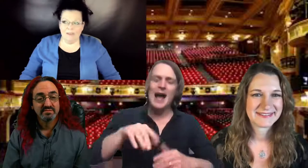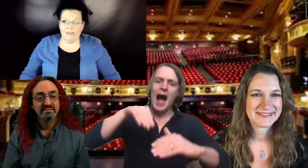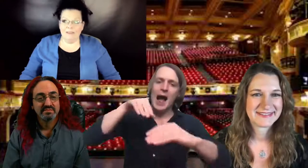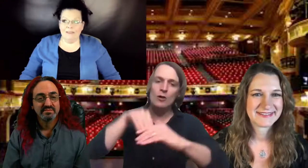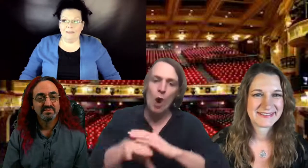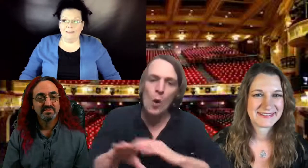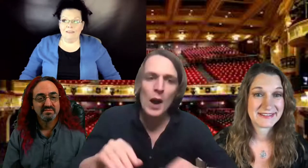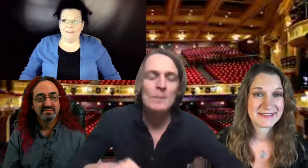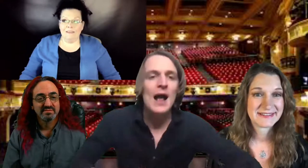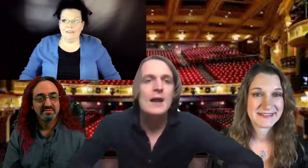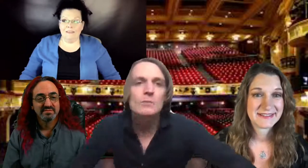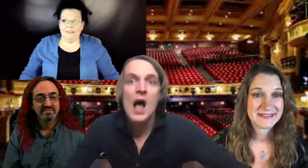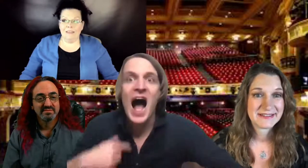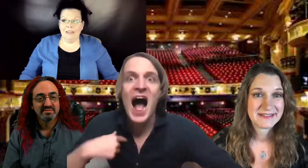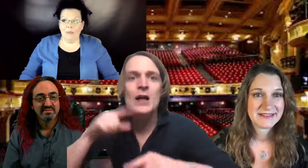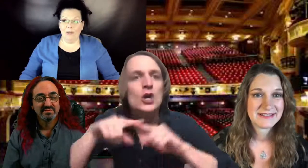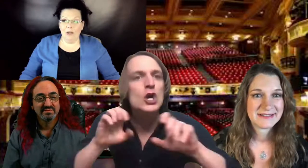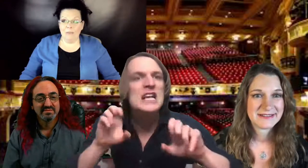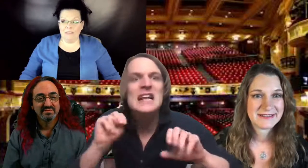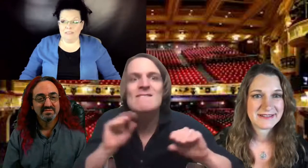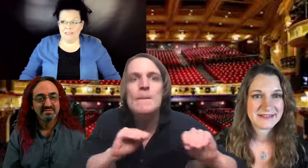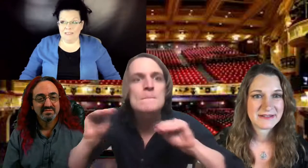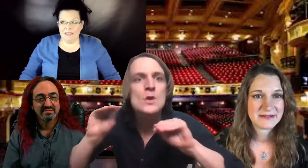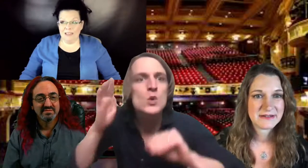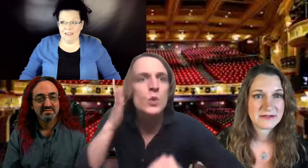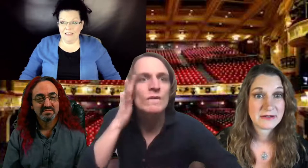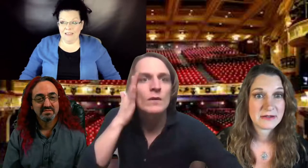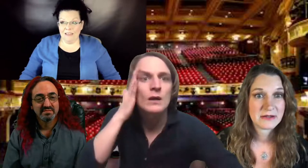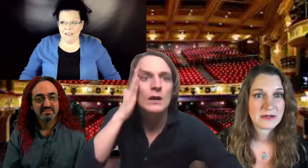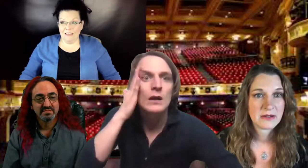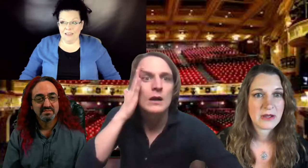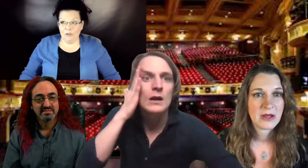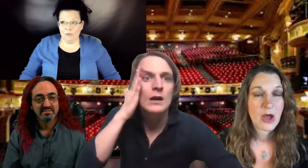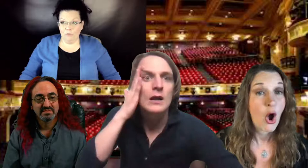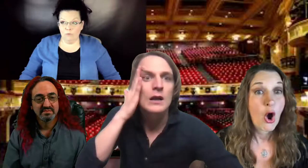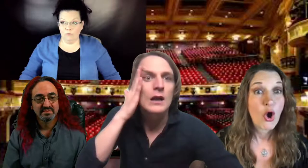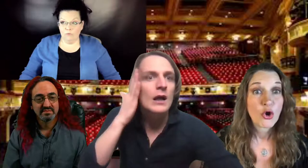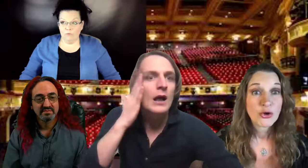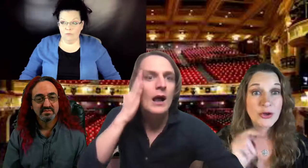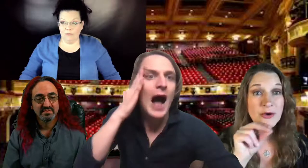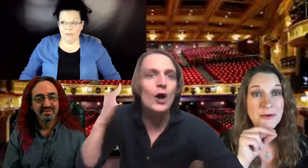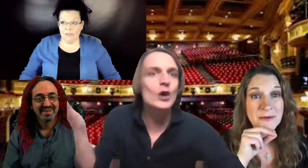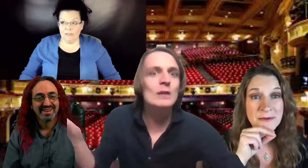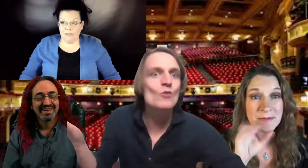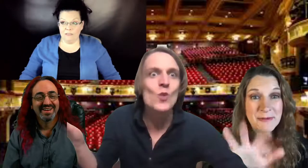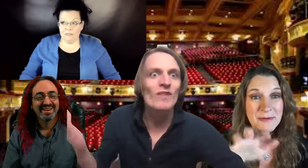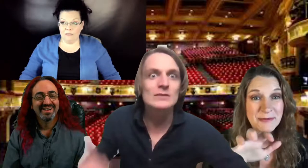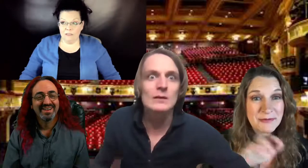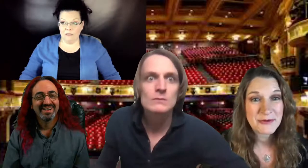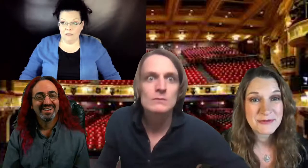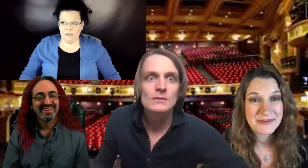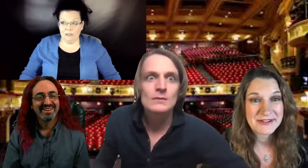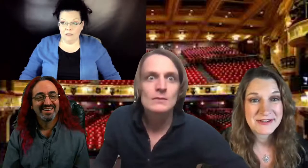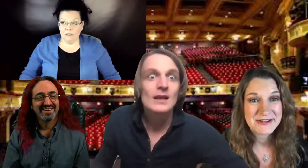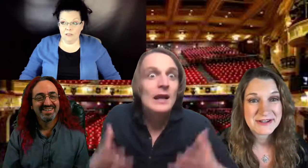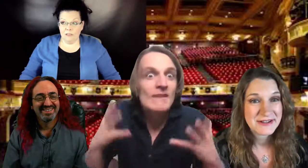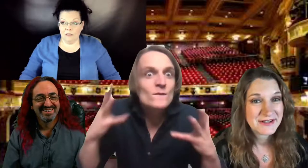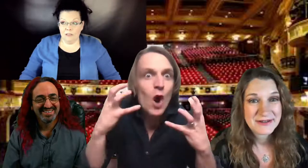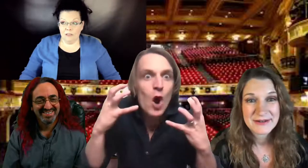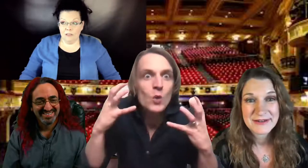it. And then I went up in the second set and I couldn't move. No, it was